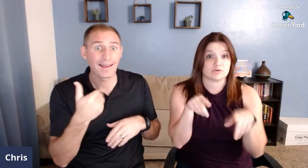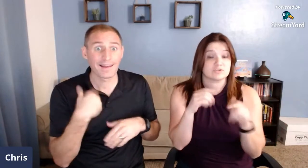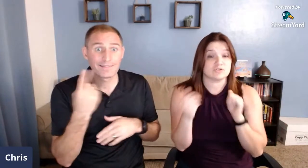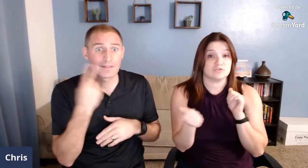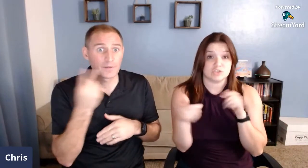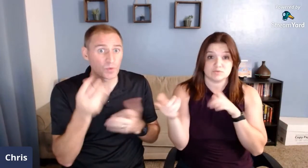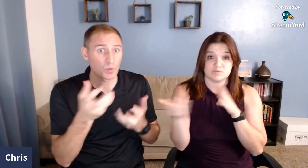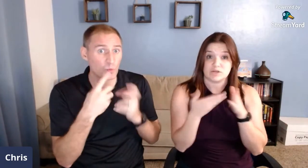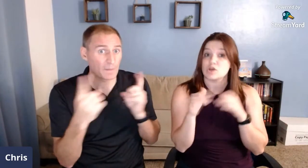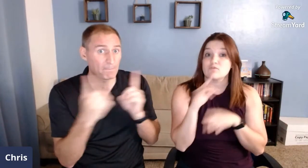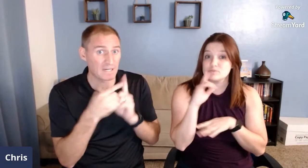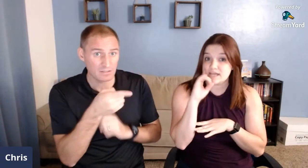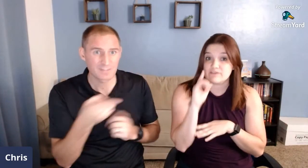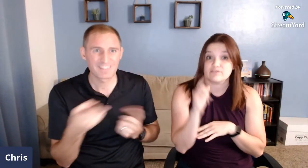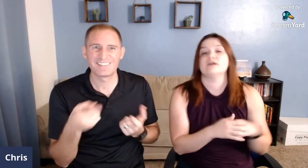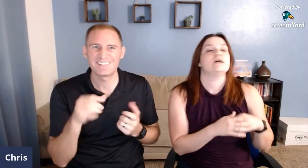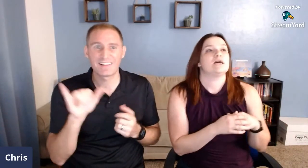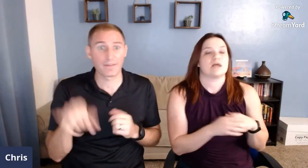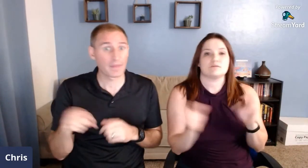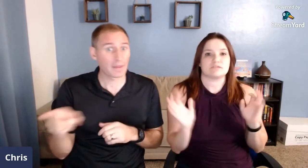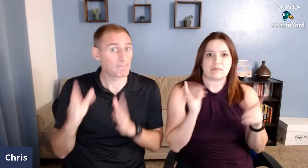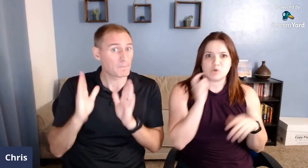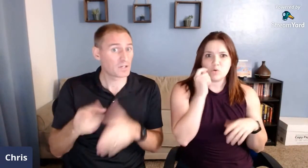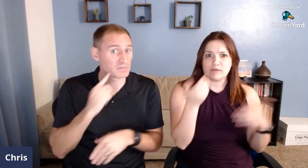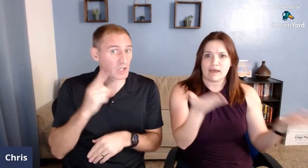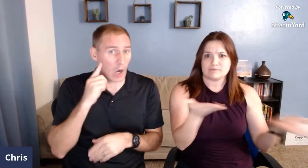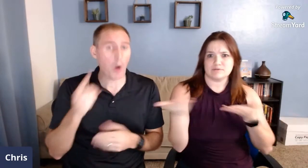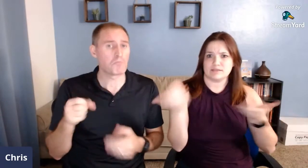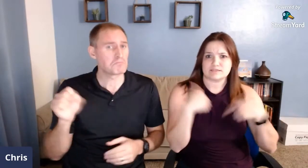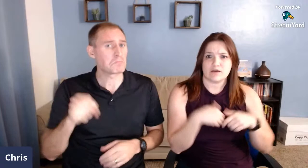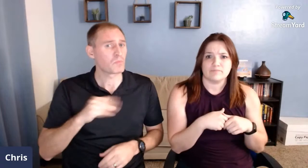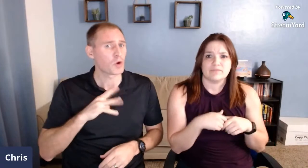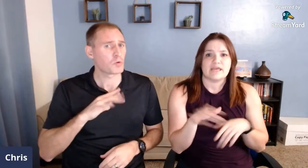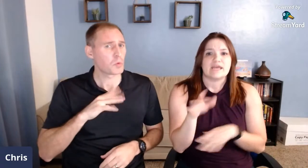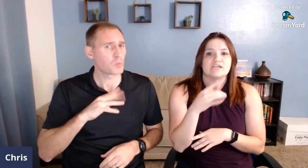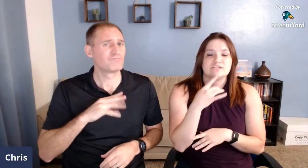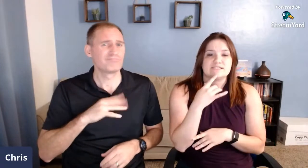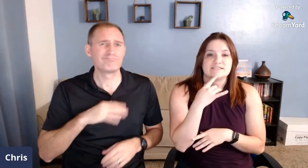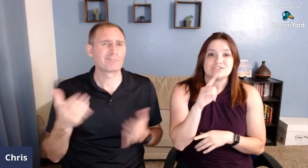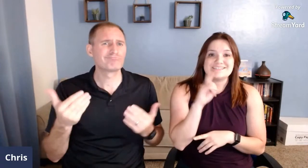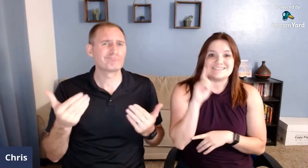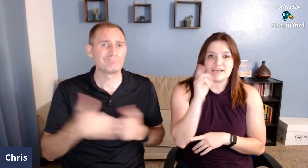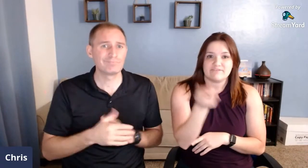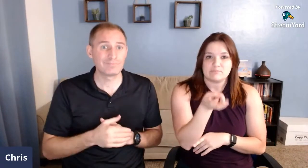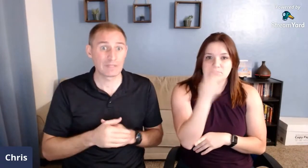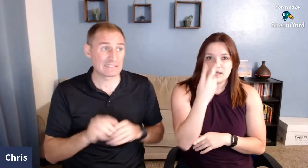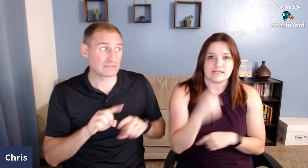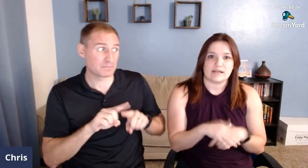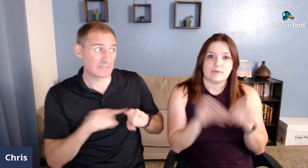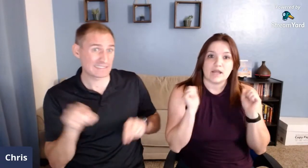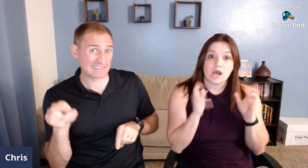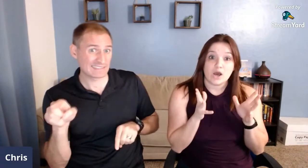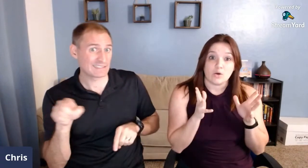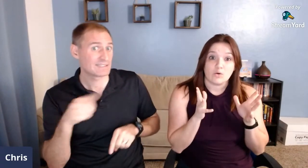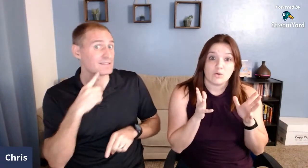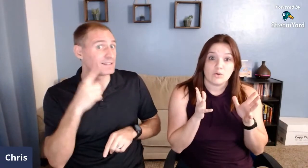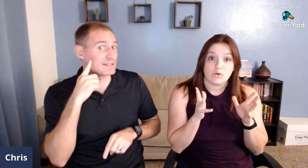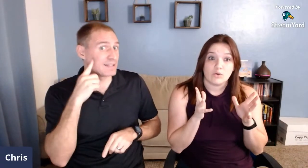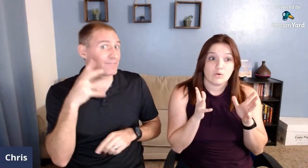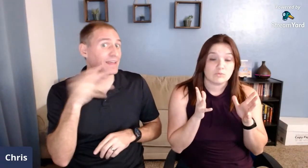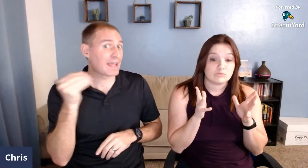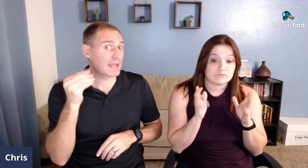hearing, but the person she was bringing over was deaf. And I was like, "Cool, yeah, absolutely, let's go." And she said she's deaf and blind. And I went,